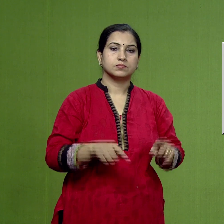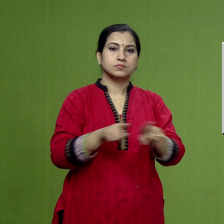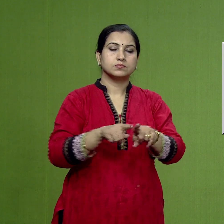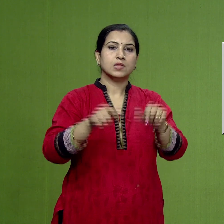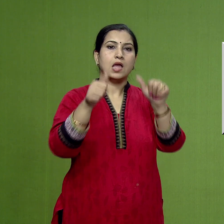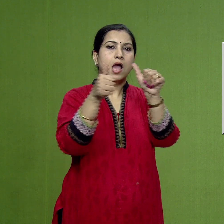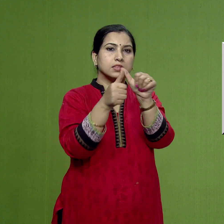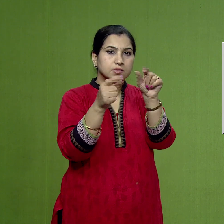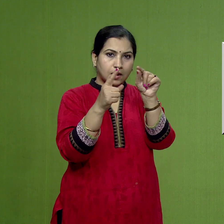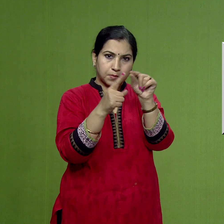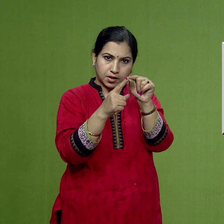Andhra Pradesh,